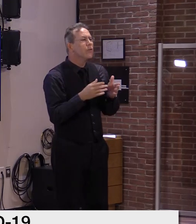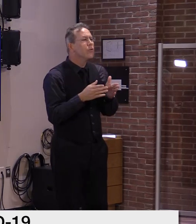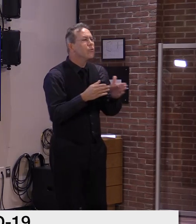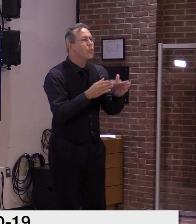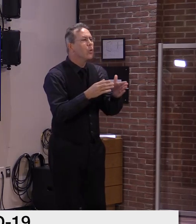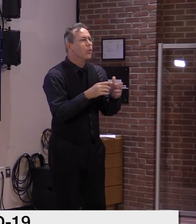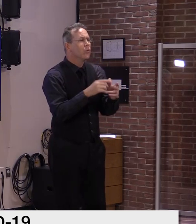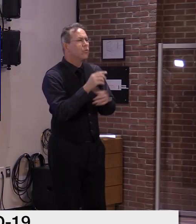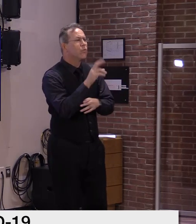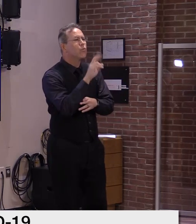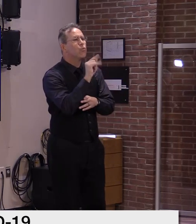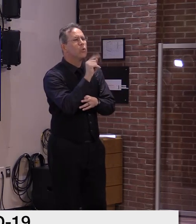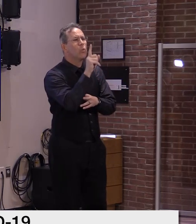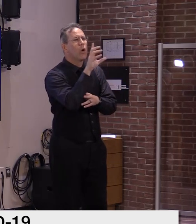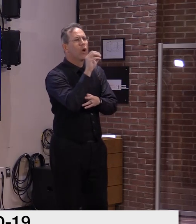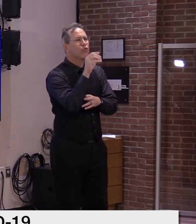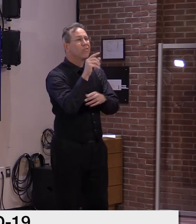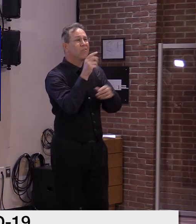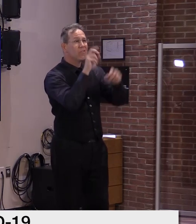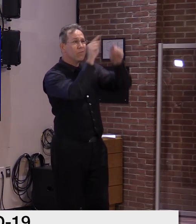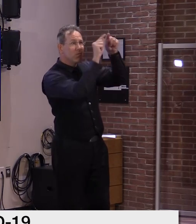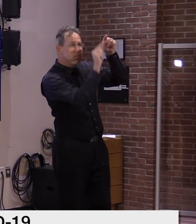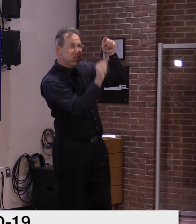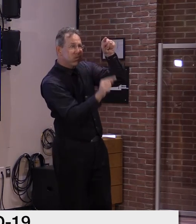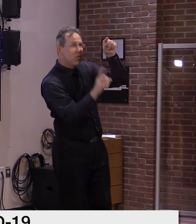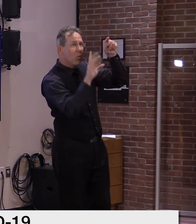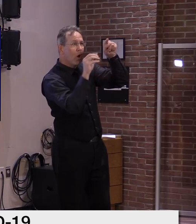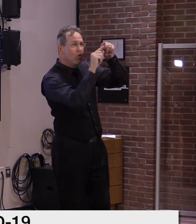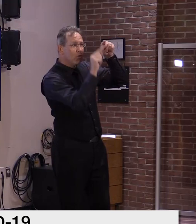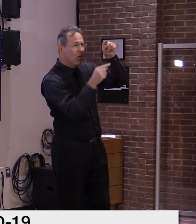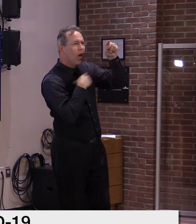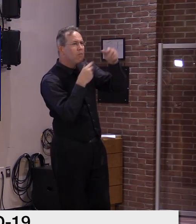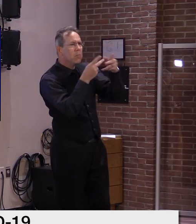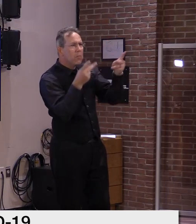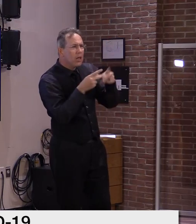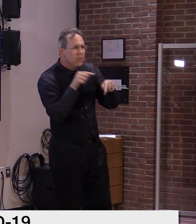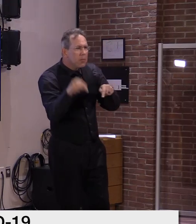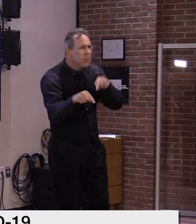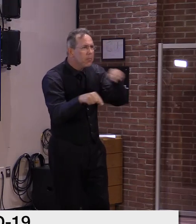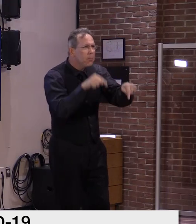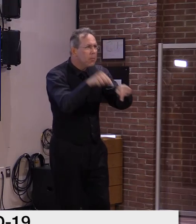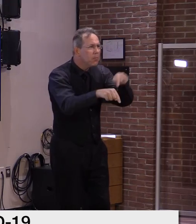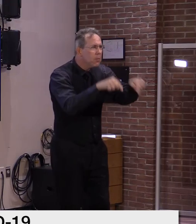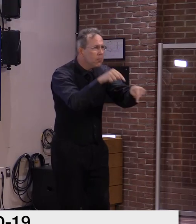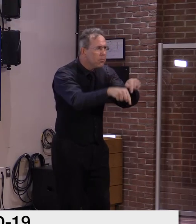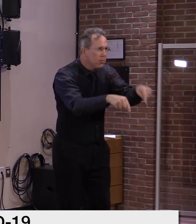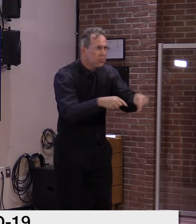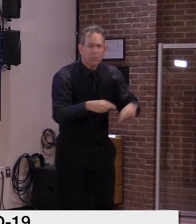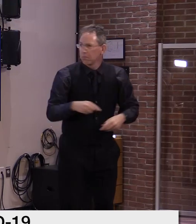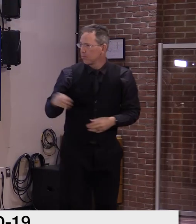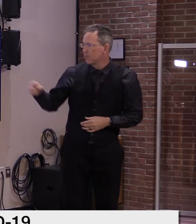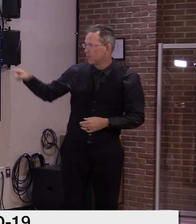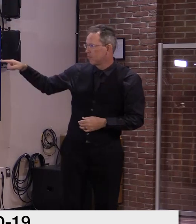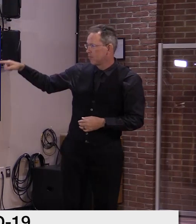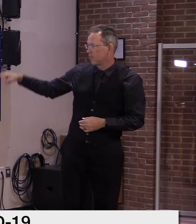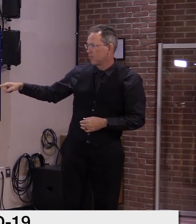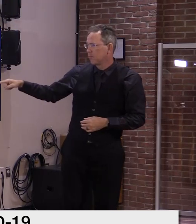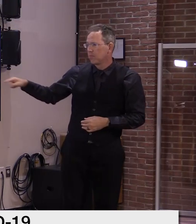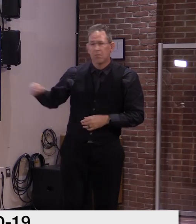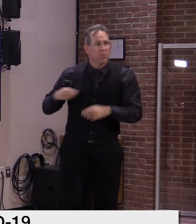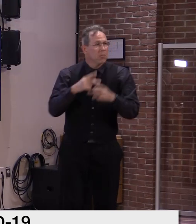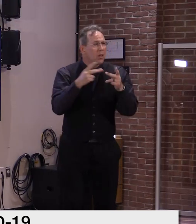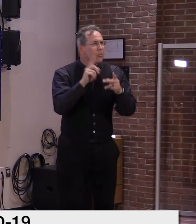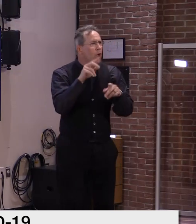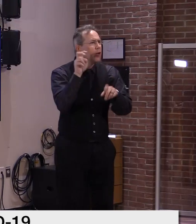this Saturday, including Granville Fire Station, Warren Municipal Building, Green Mountain